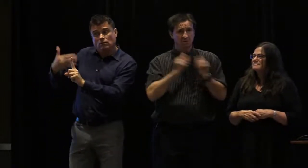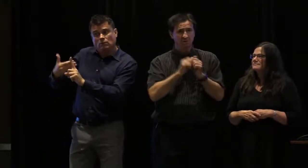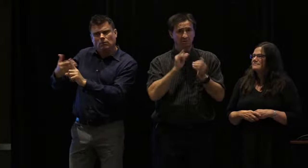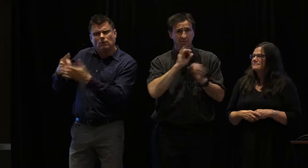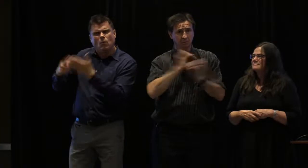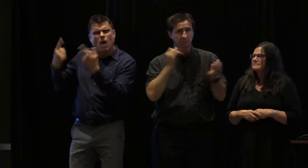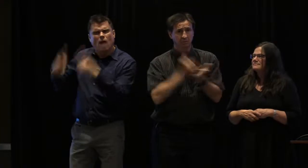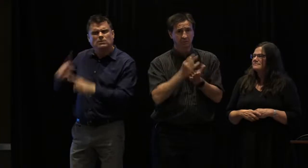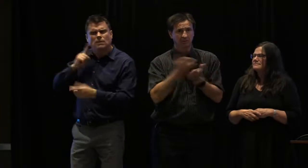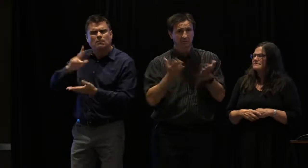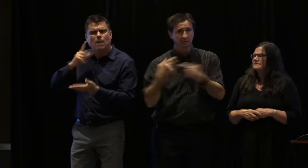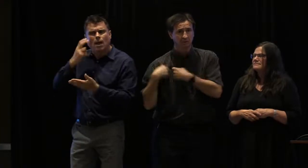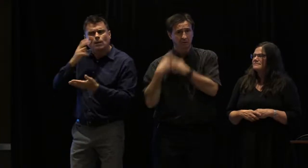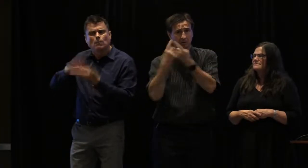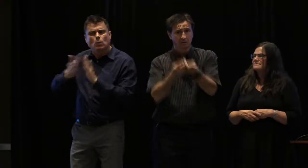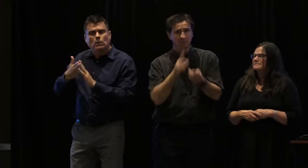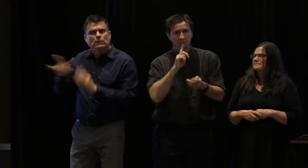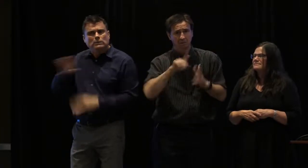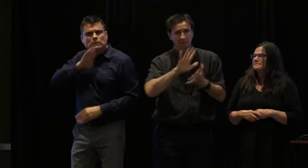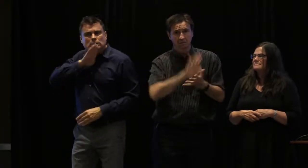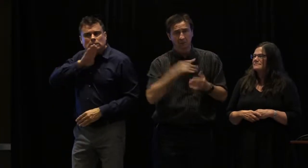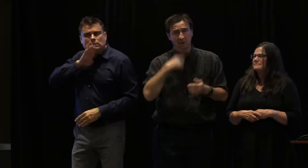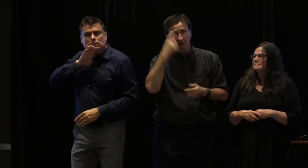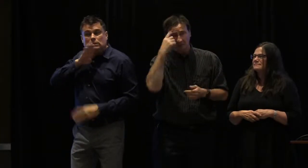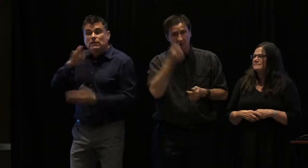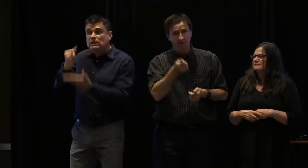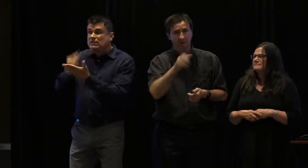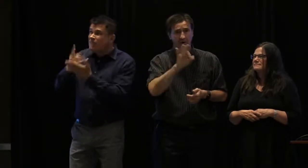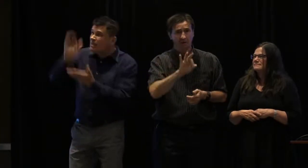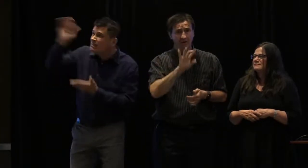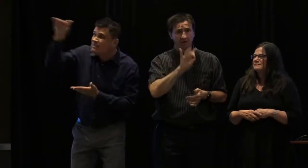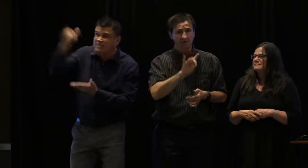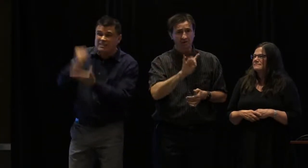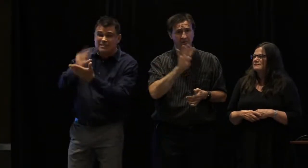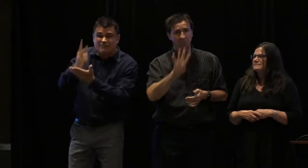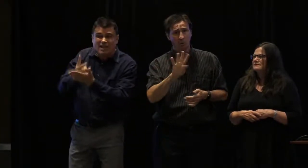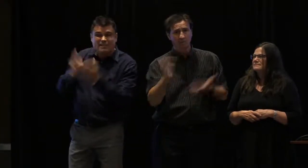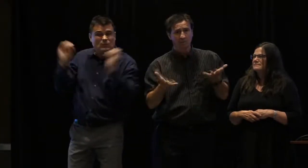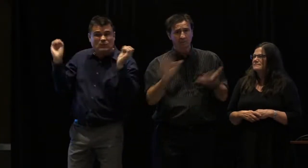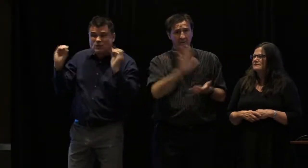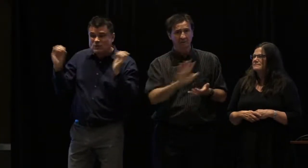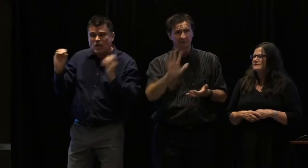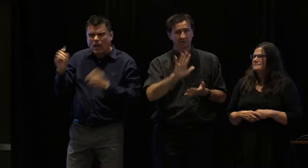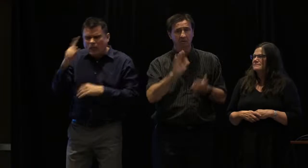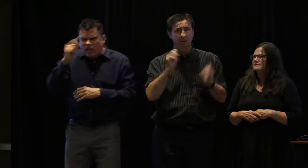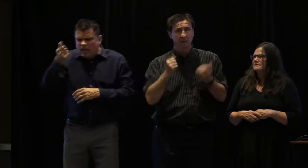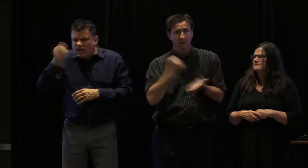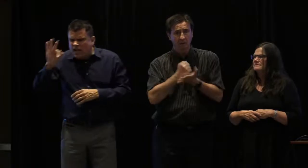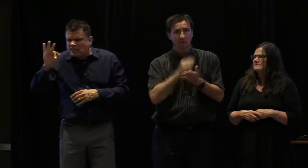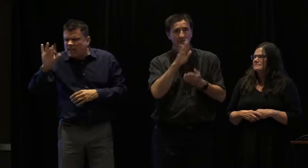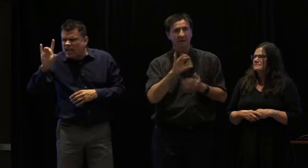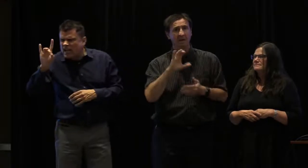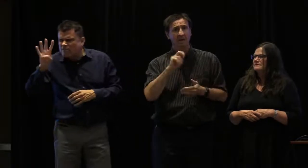The deafblind community has been faced with a lack of intervening services,